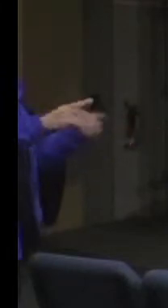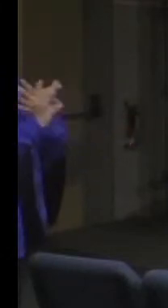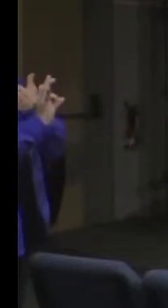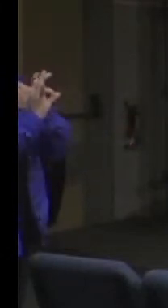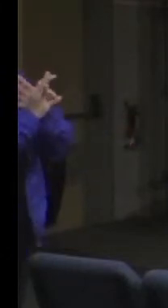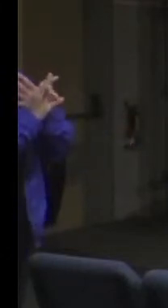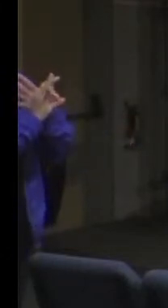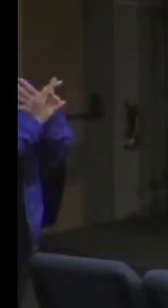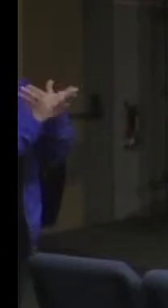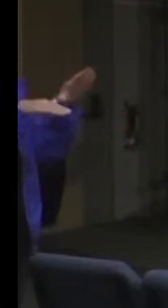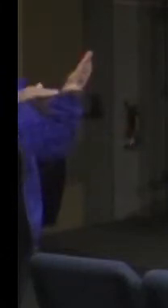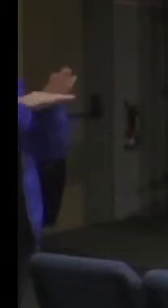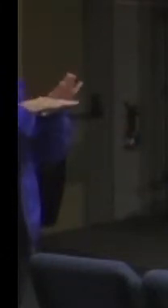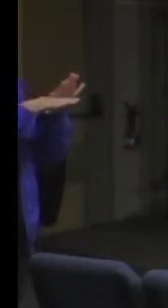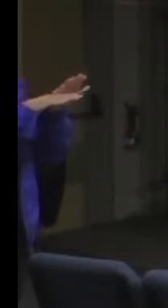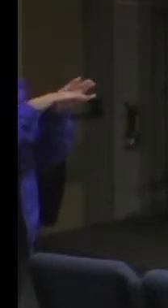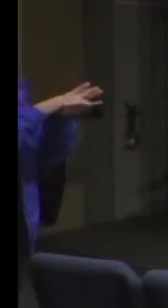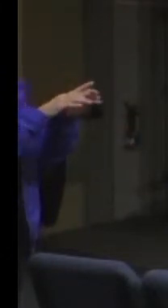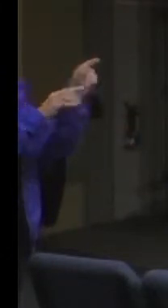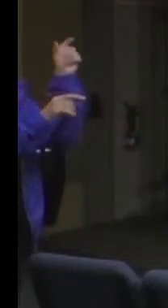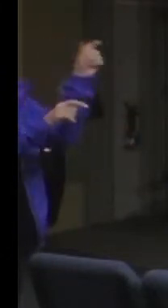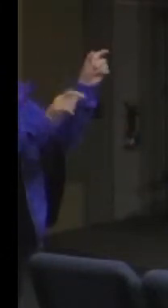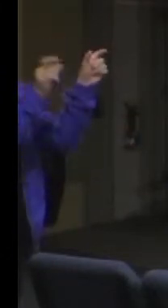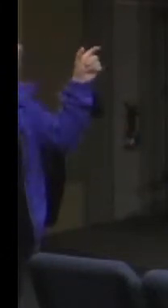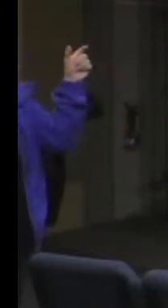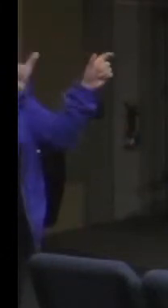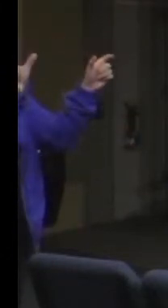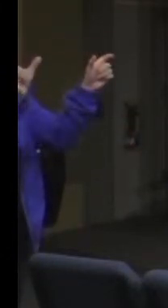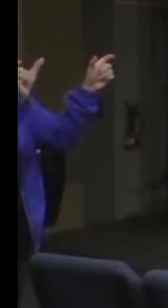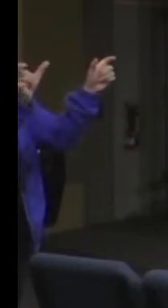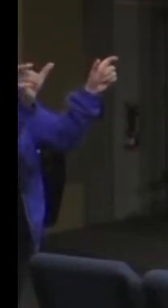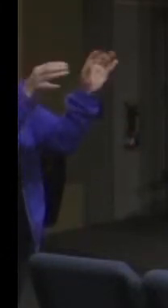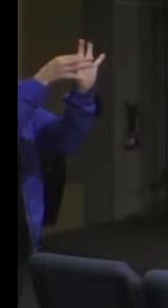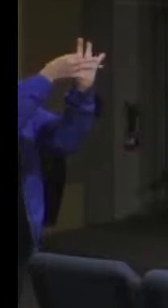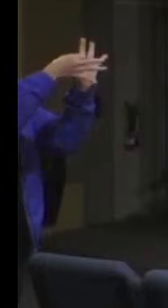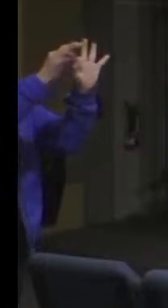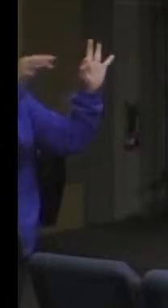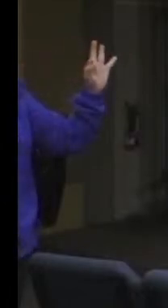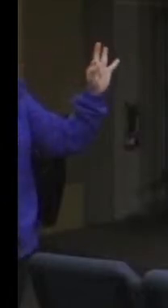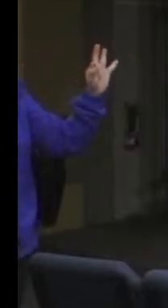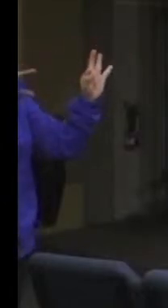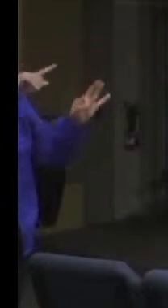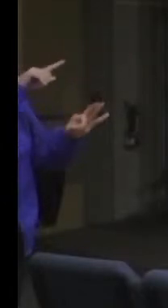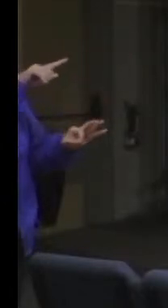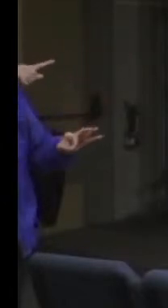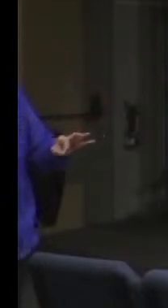so he gave an example of the ball and the cat and changing the word order.